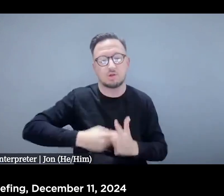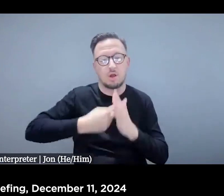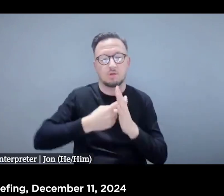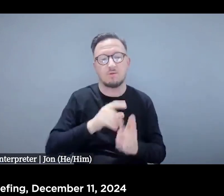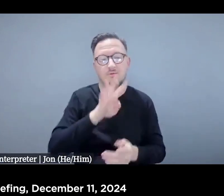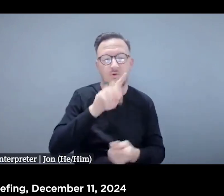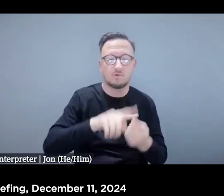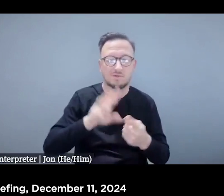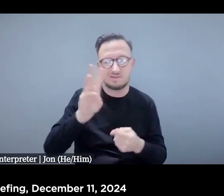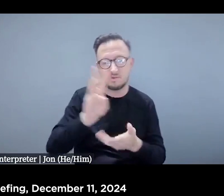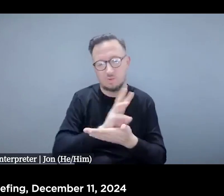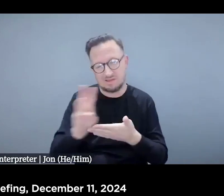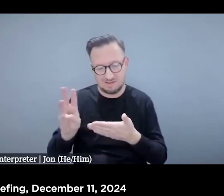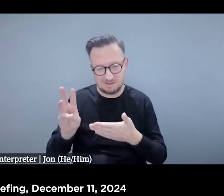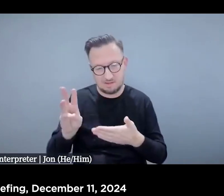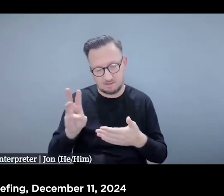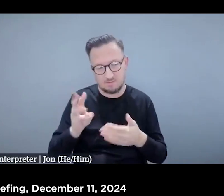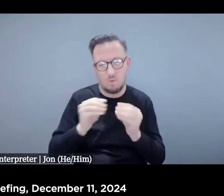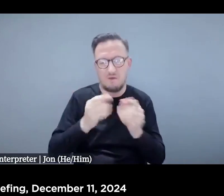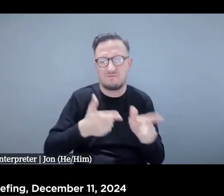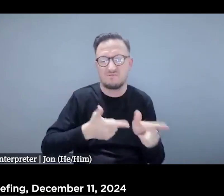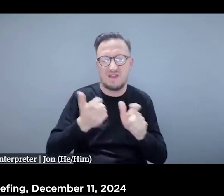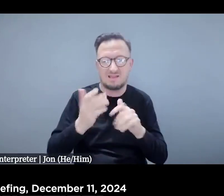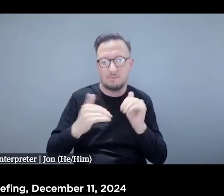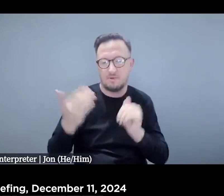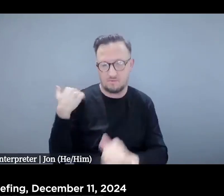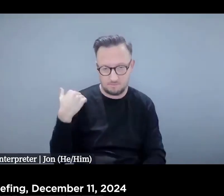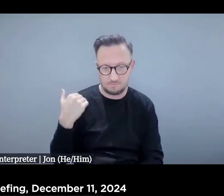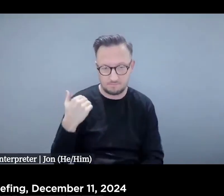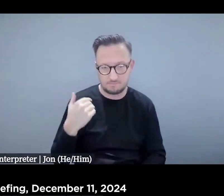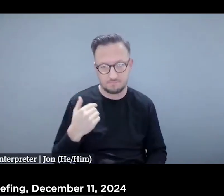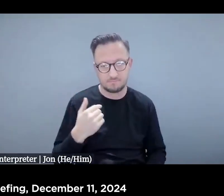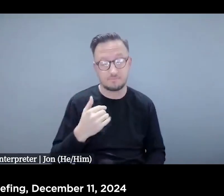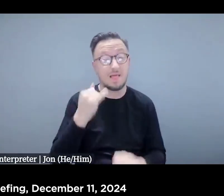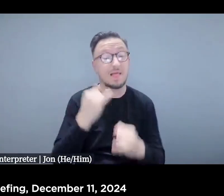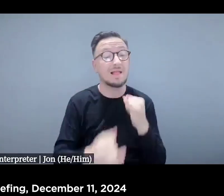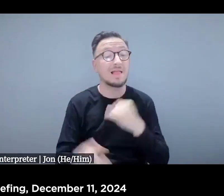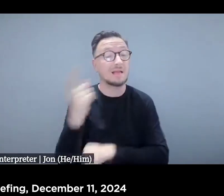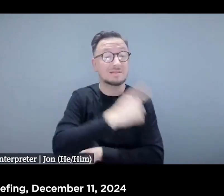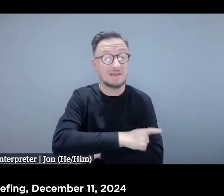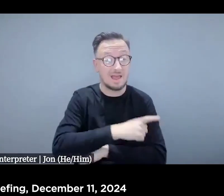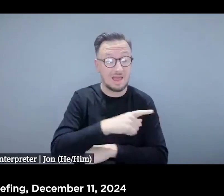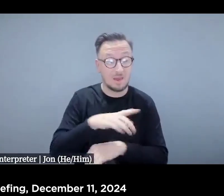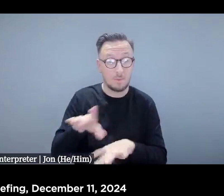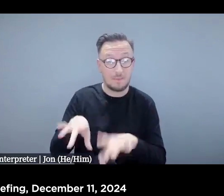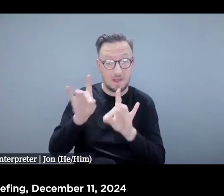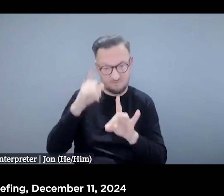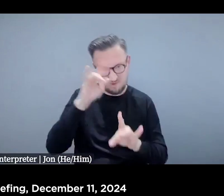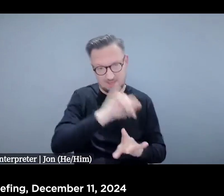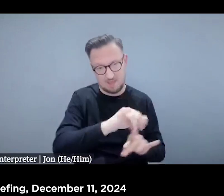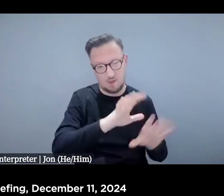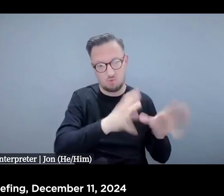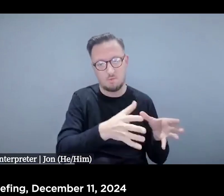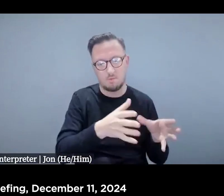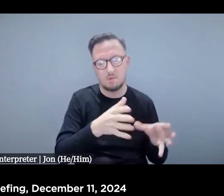results quicker than it has to this point. The last day for pickup for this pool of customers will be December the